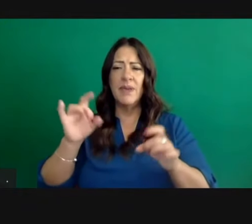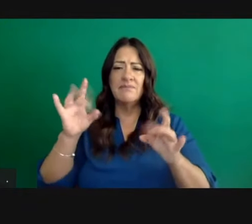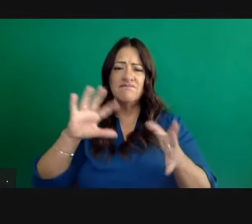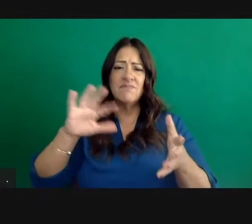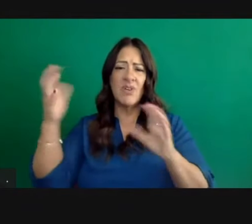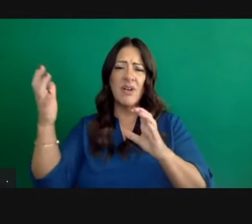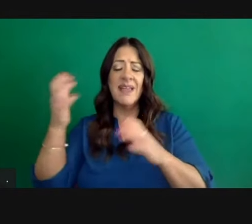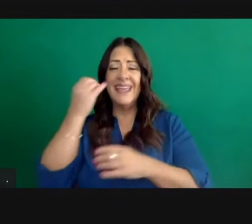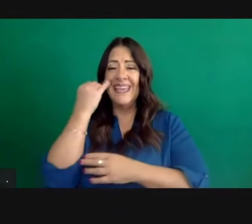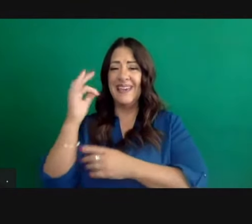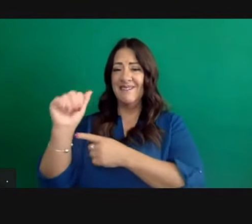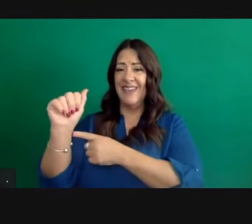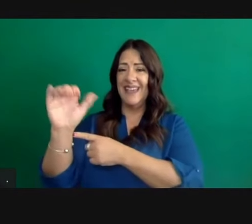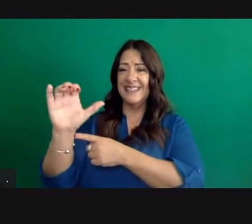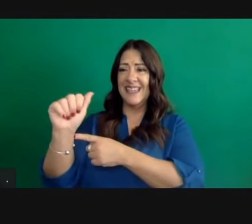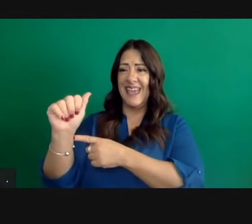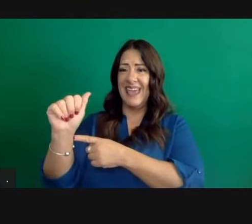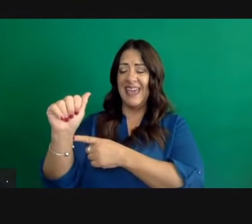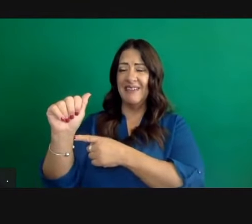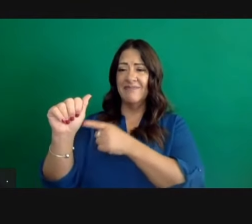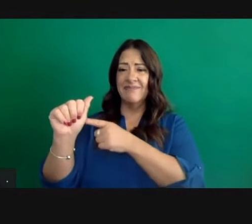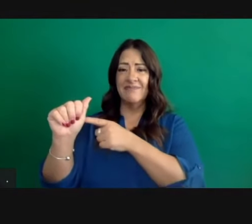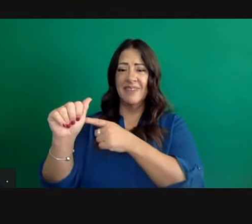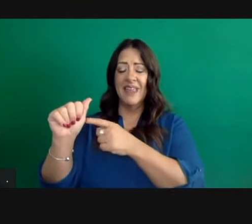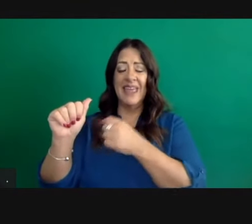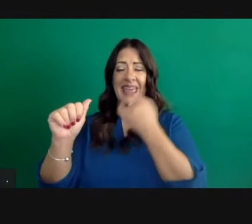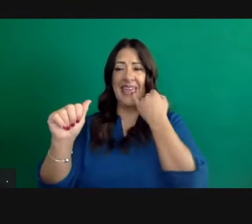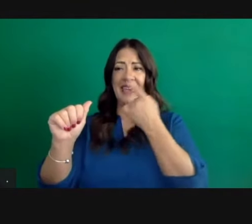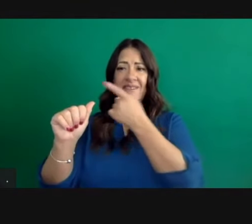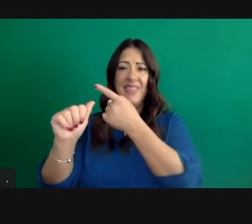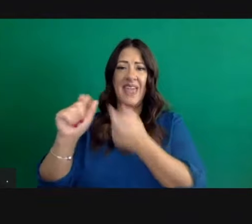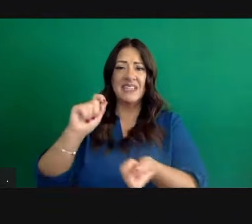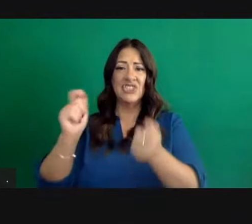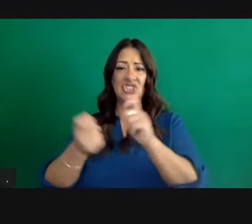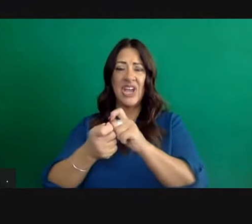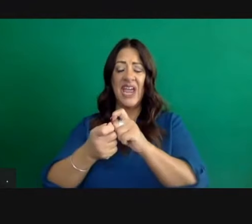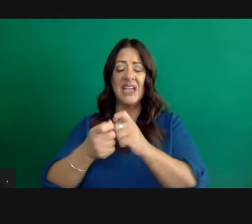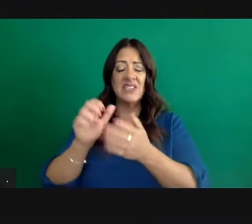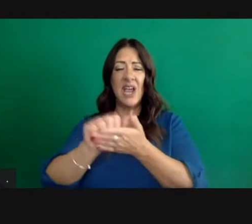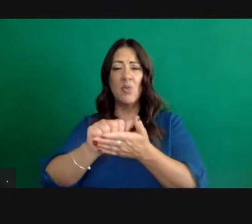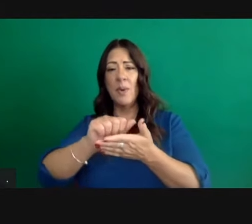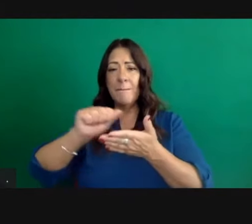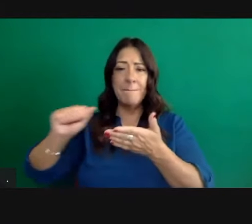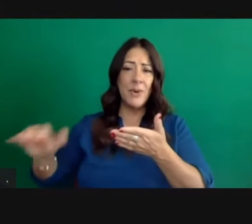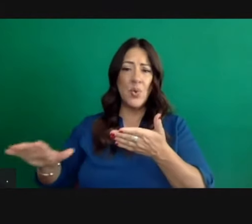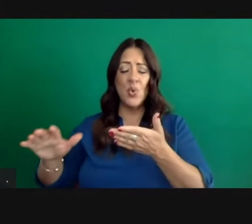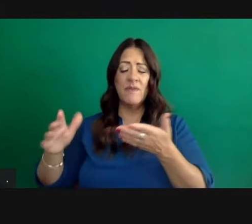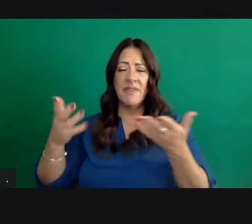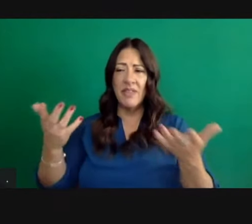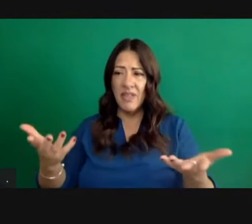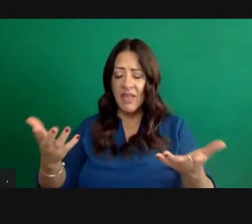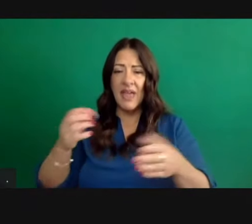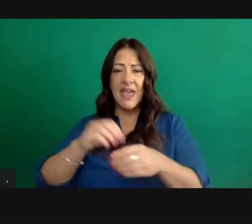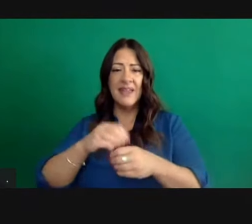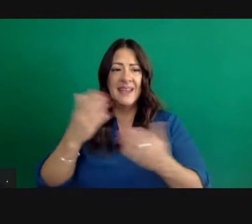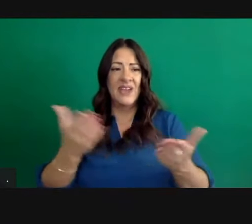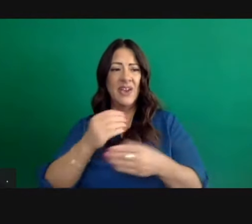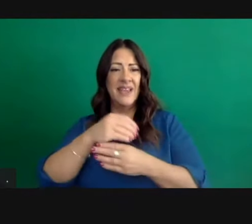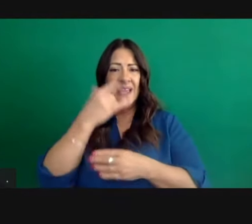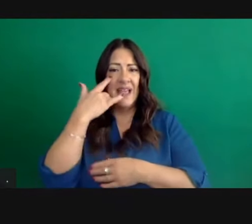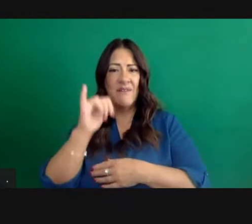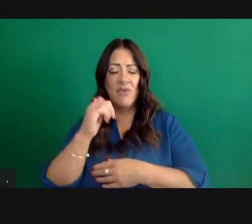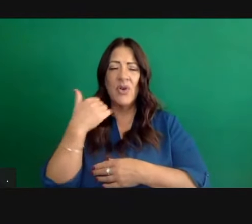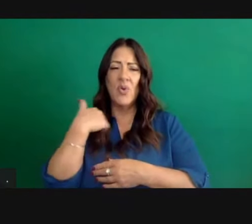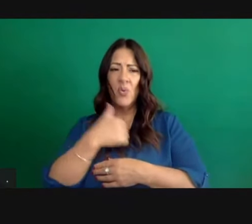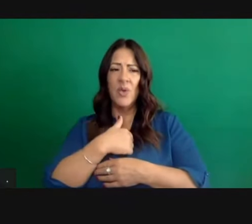the ACA were materially changed or repealed. And California, of course, in the face of a lot of difficult times